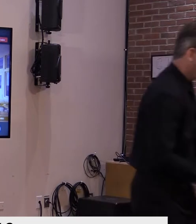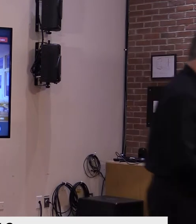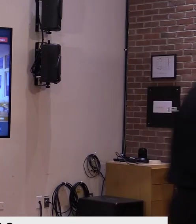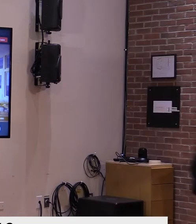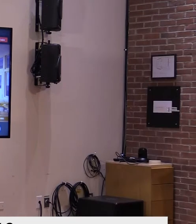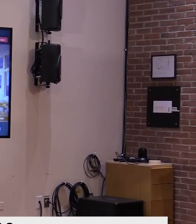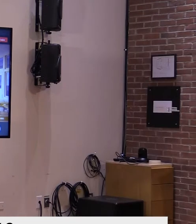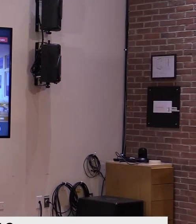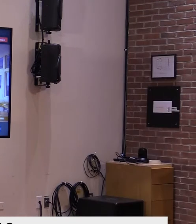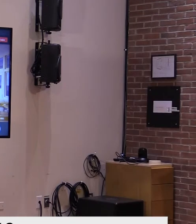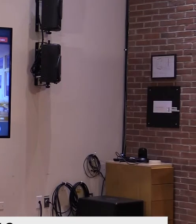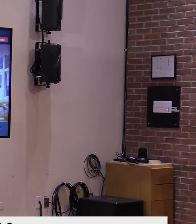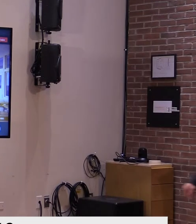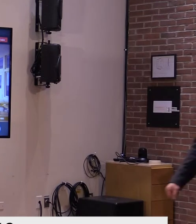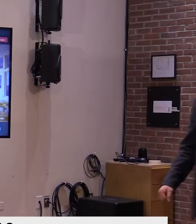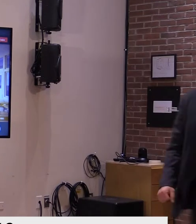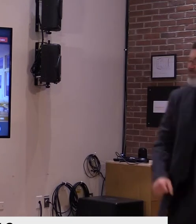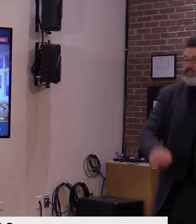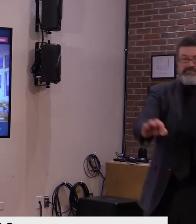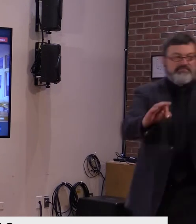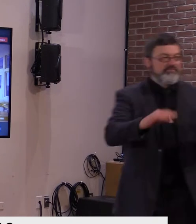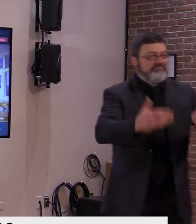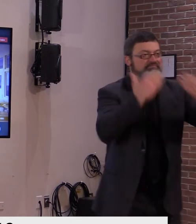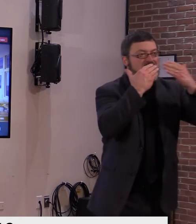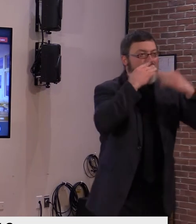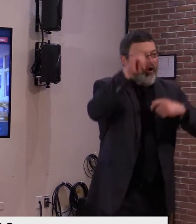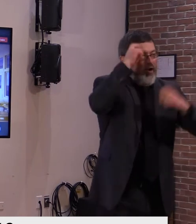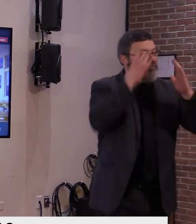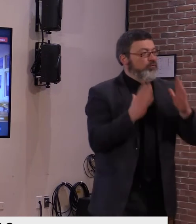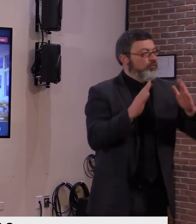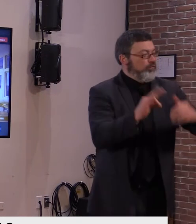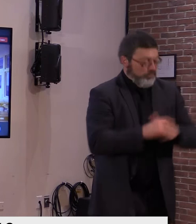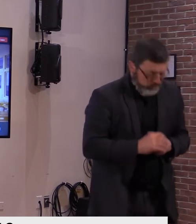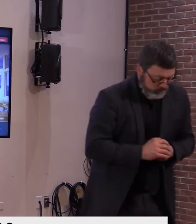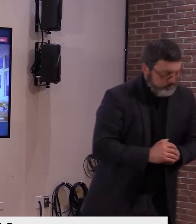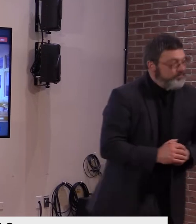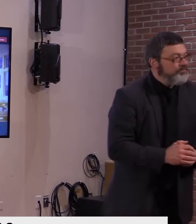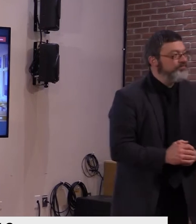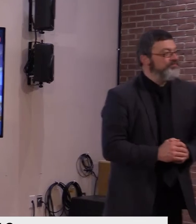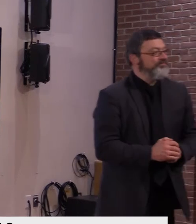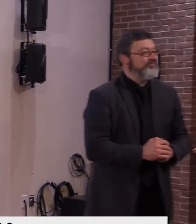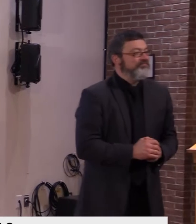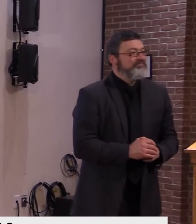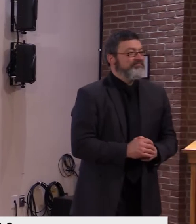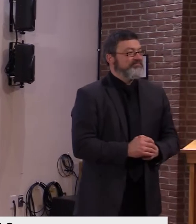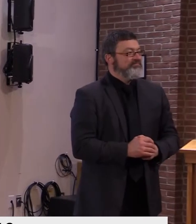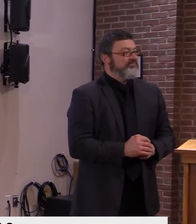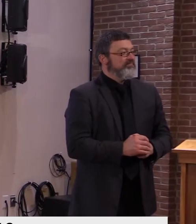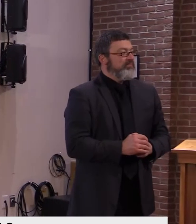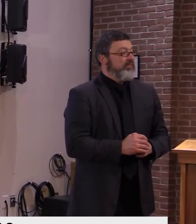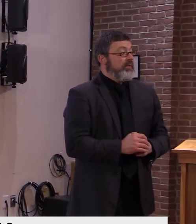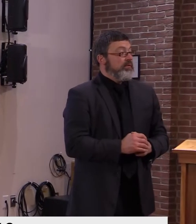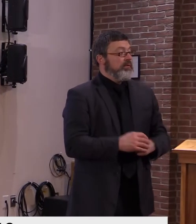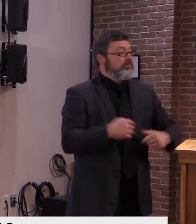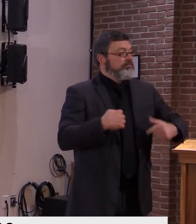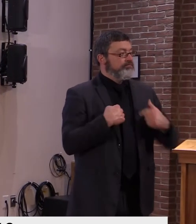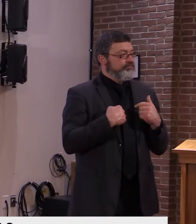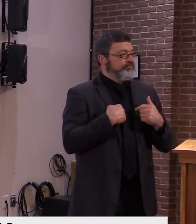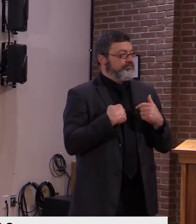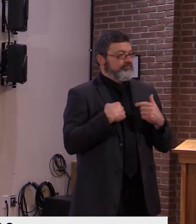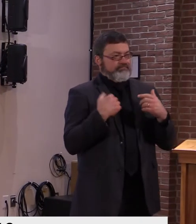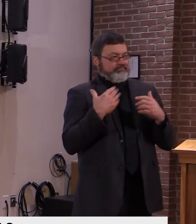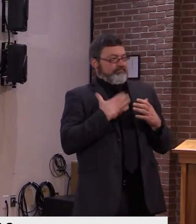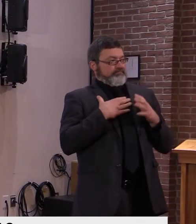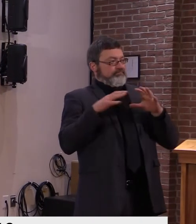Secretary French. Thank you, Governor. Good morning. We completed the first phase of our surveillance testing for school